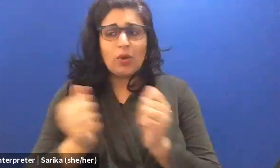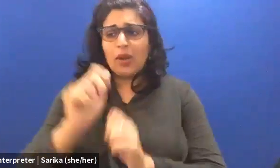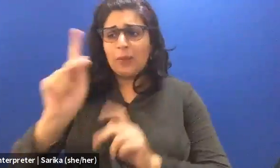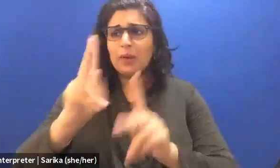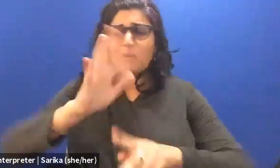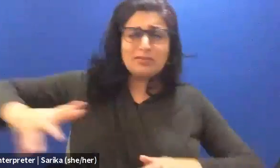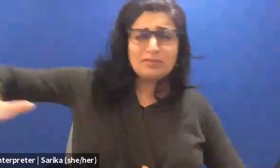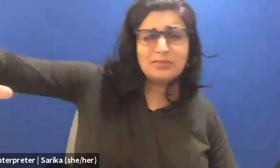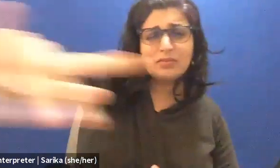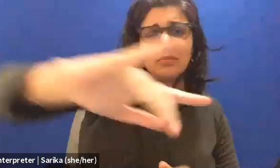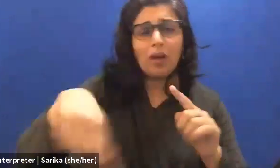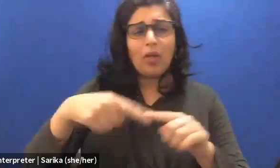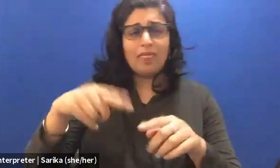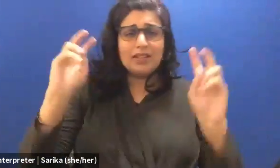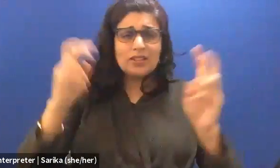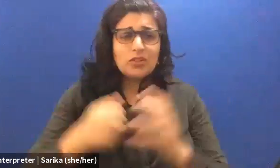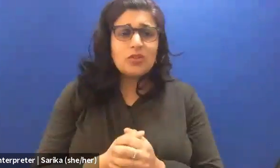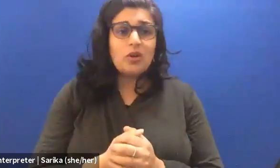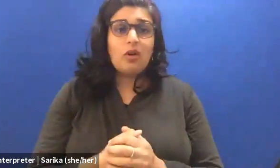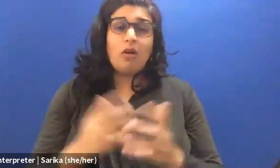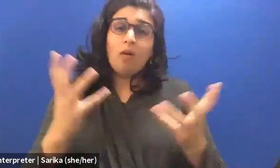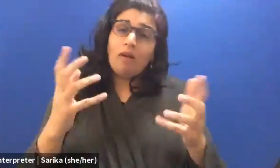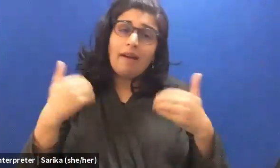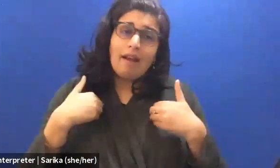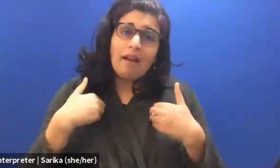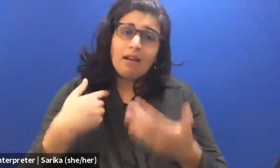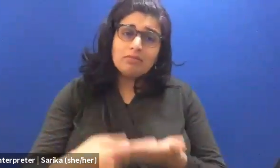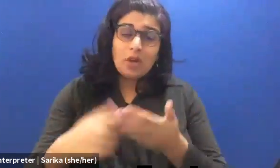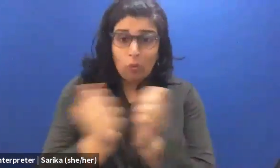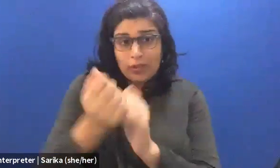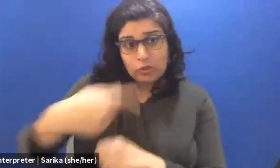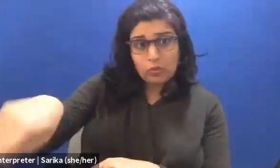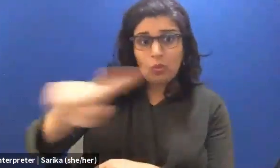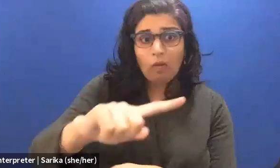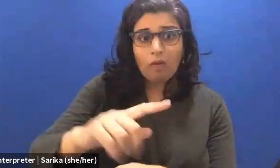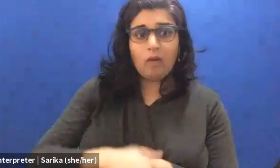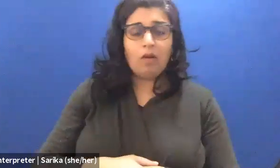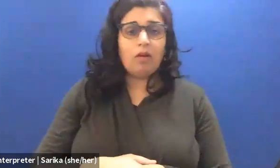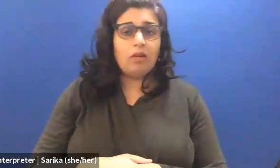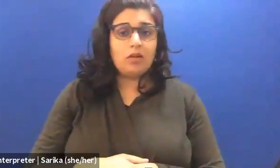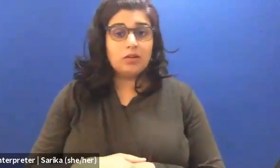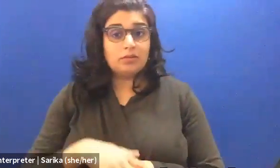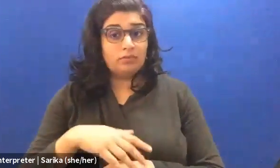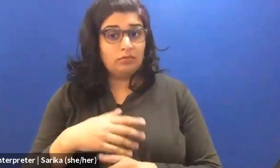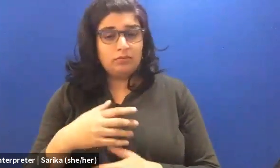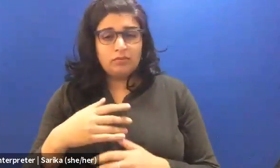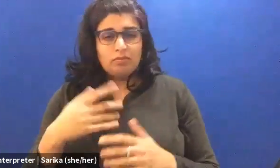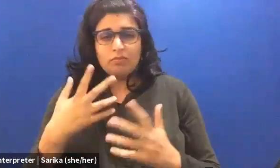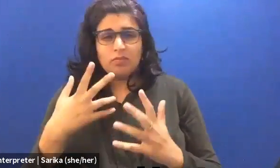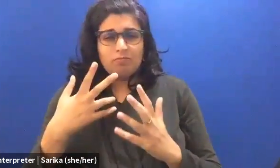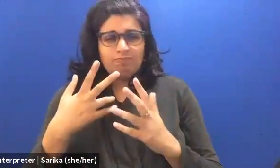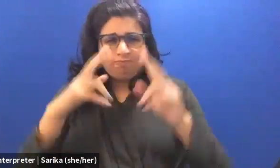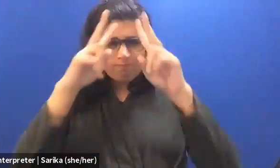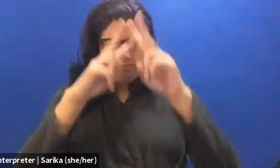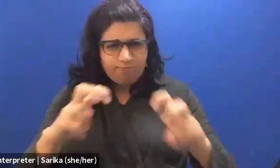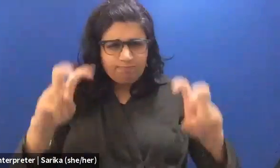issue. But we wanted to have a conversation with you all, really, as we dig into what is